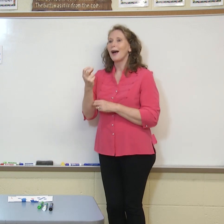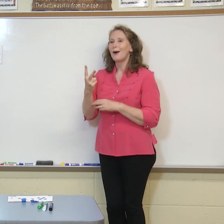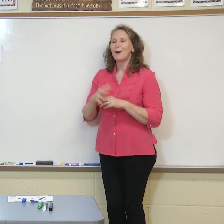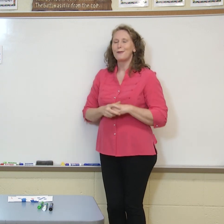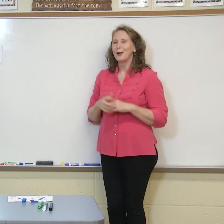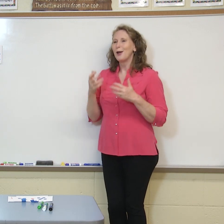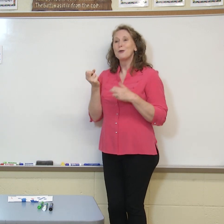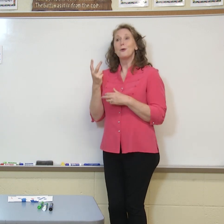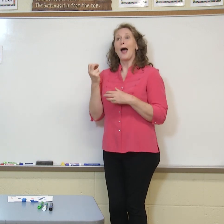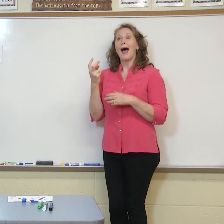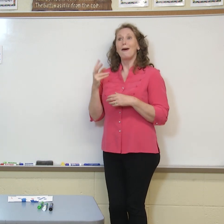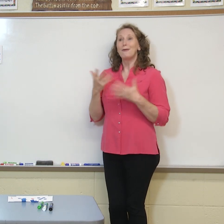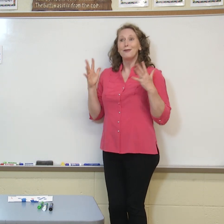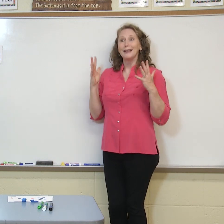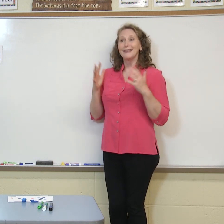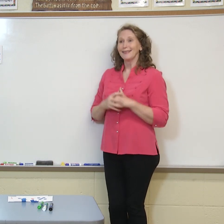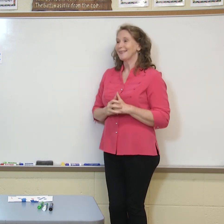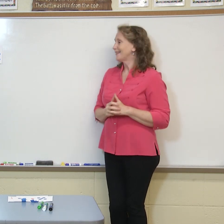12.